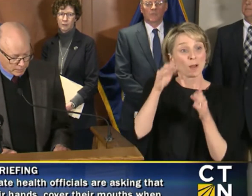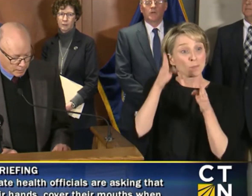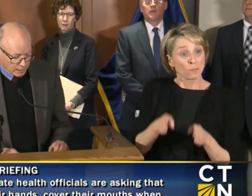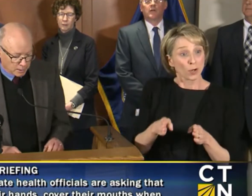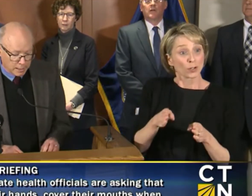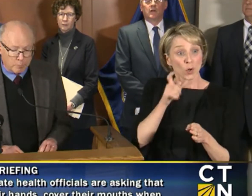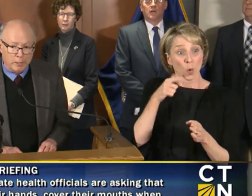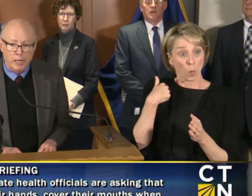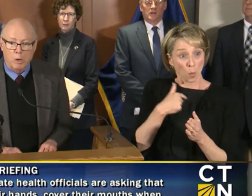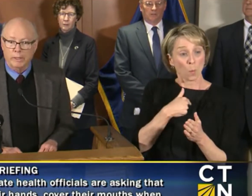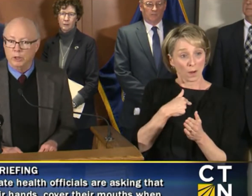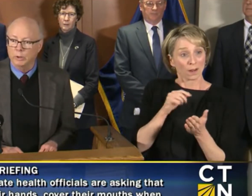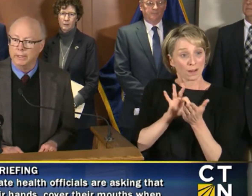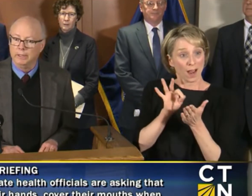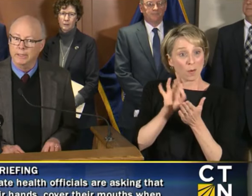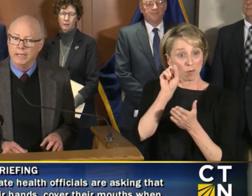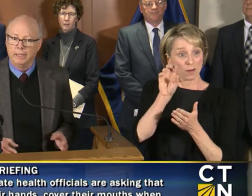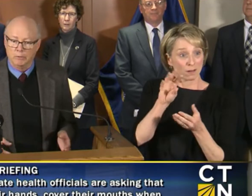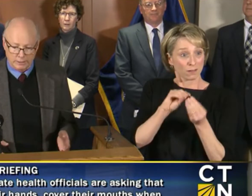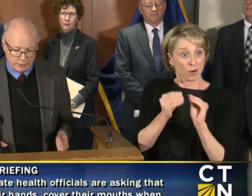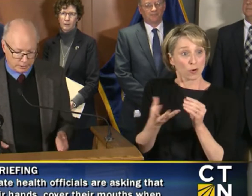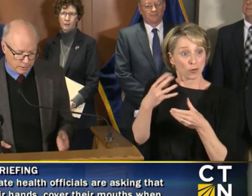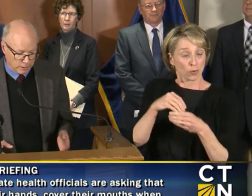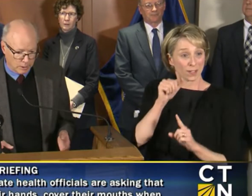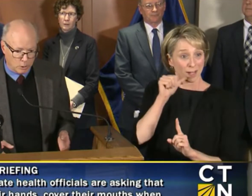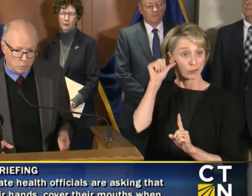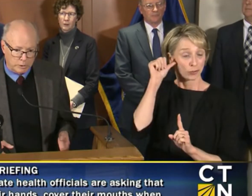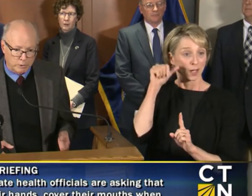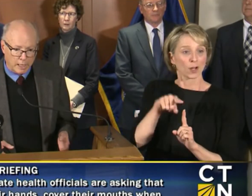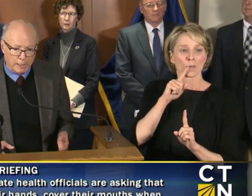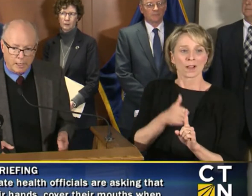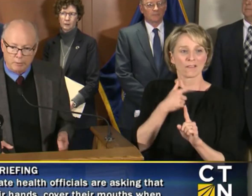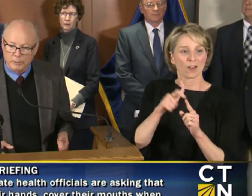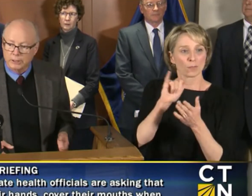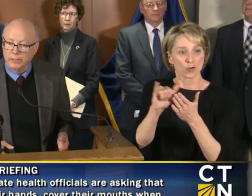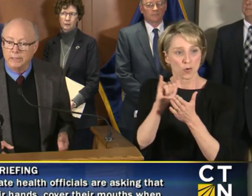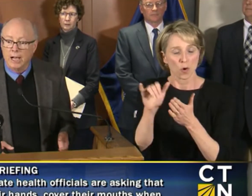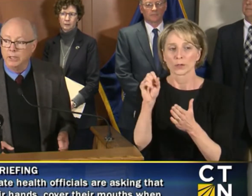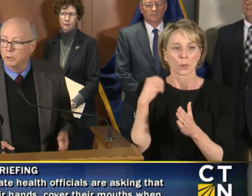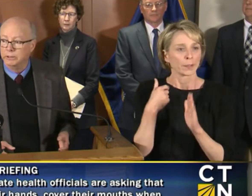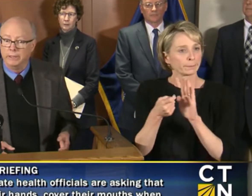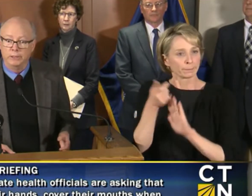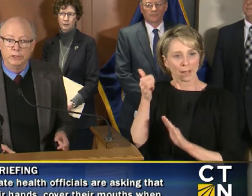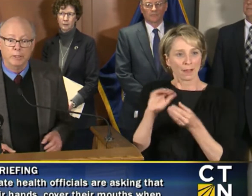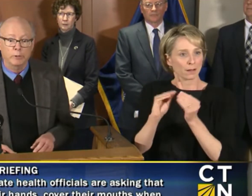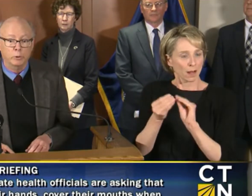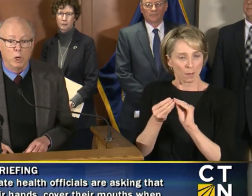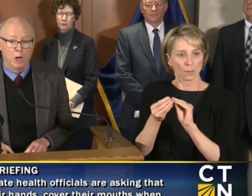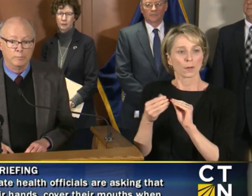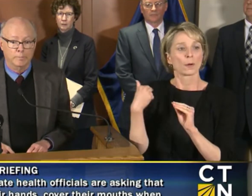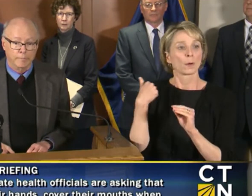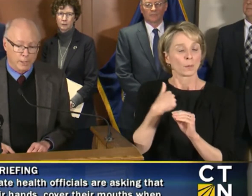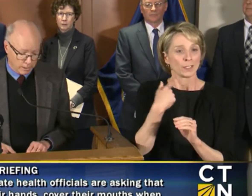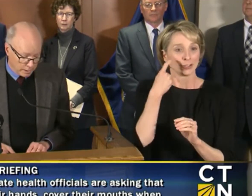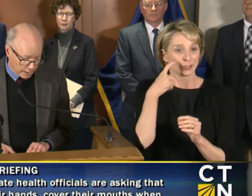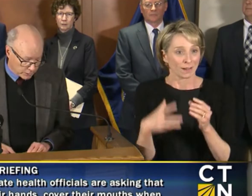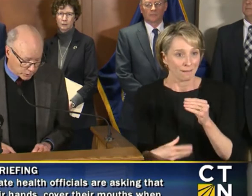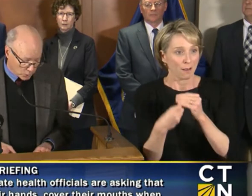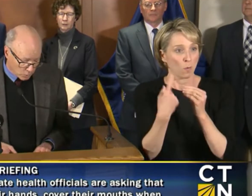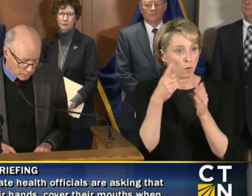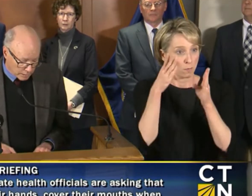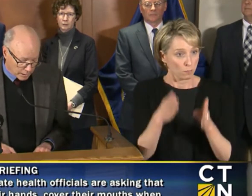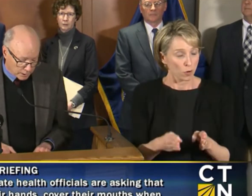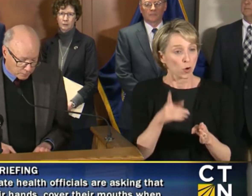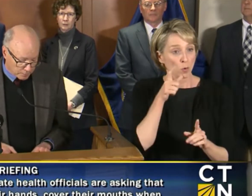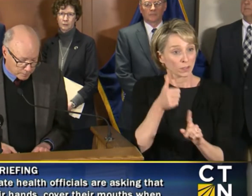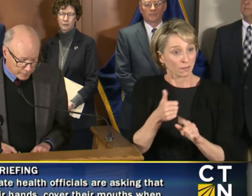person, and we are now including a Connecticut resident who was recently diagnosed in the state of Utah. And